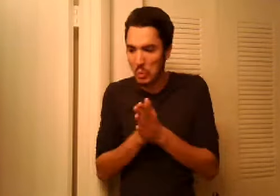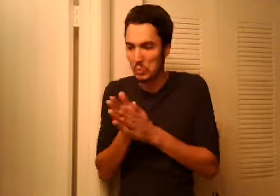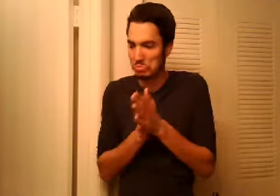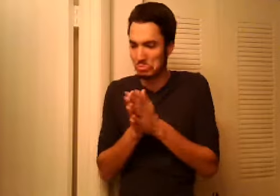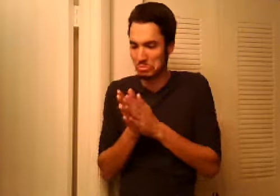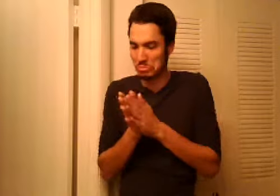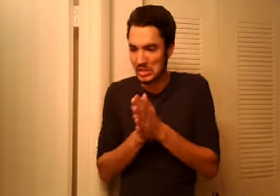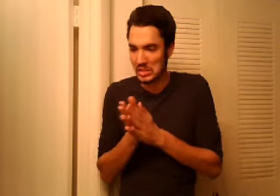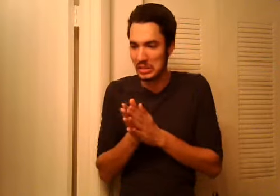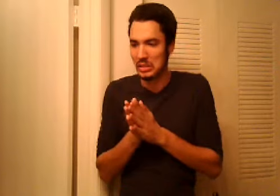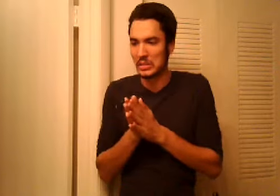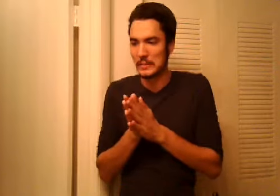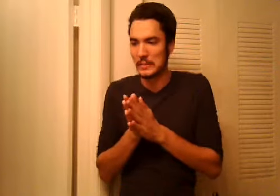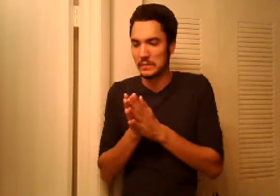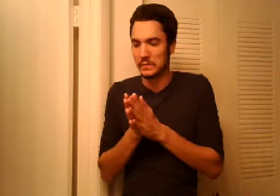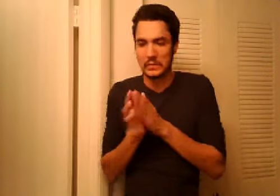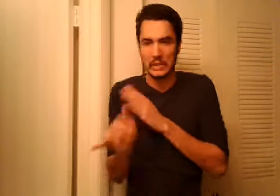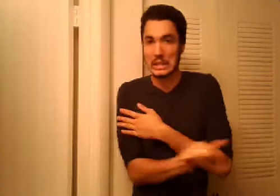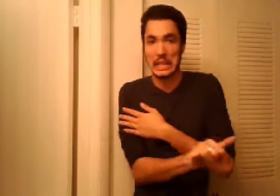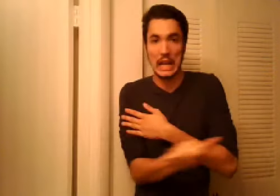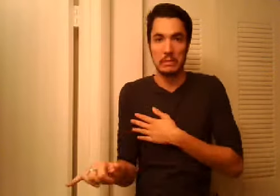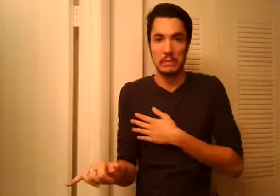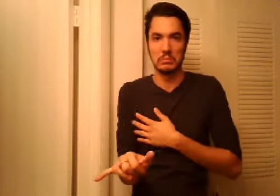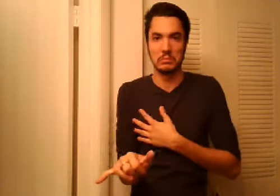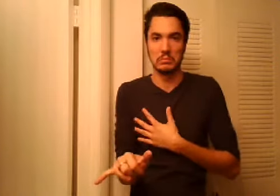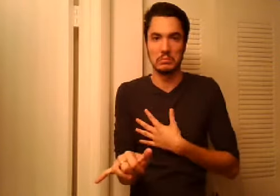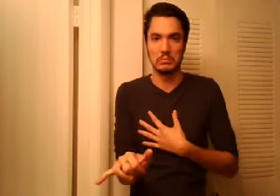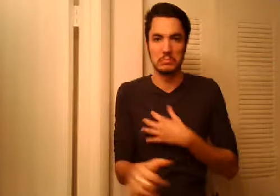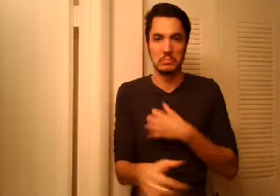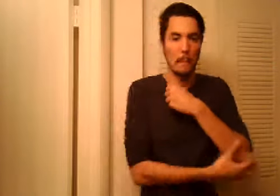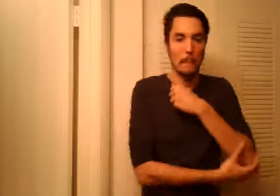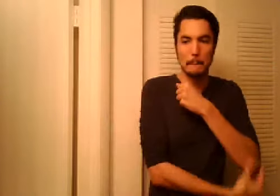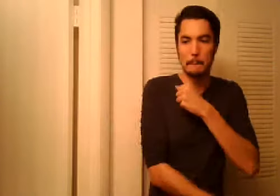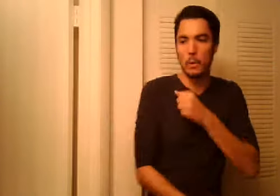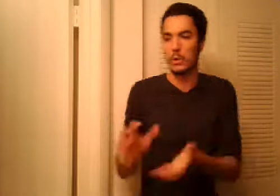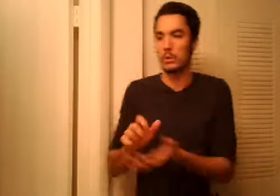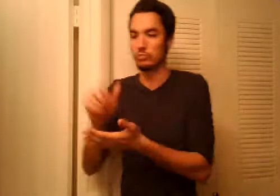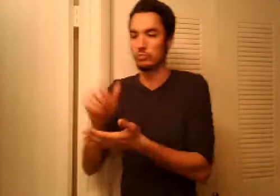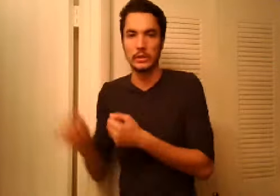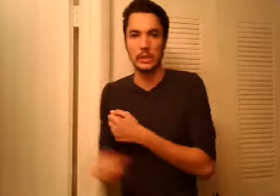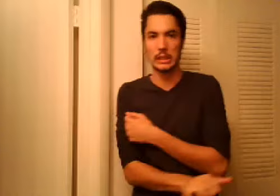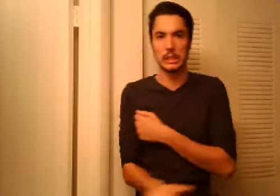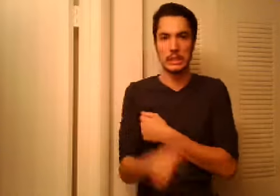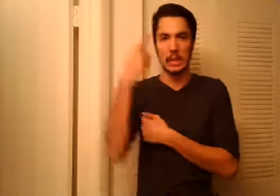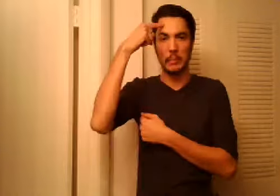in the superstructure as is the people of those at the bottom. Right? In other words,